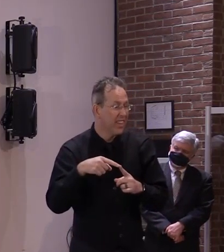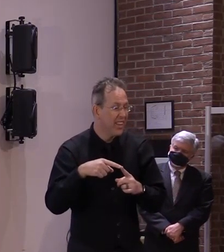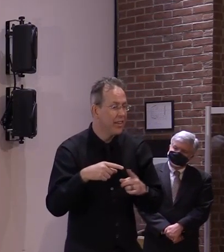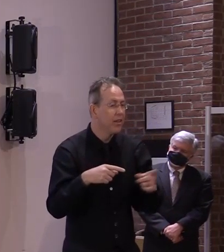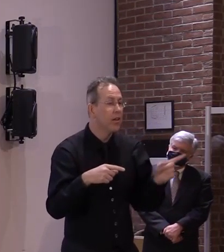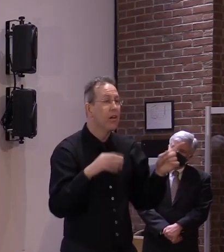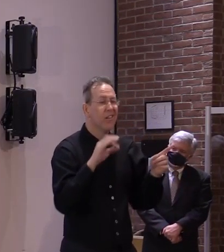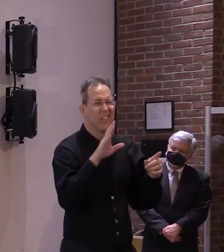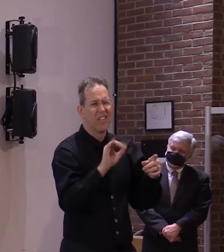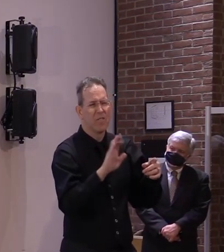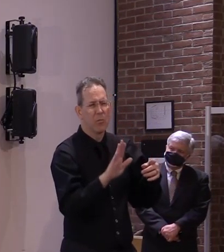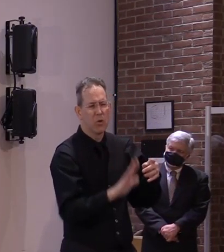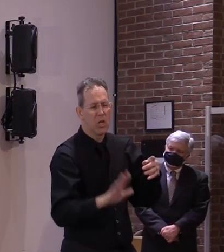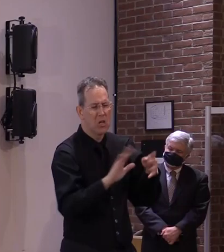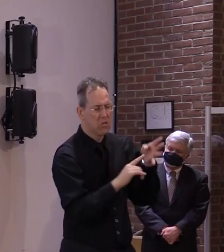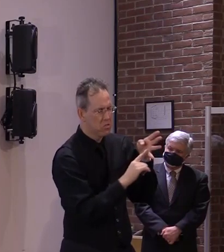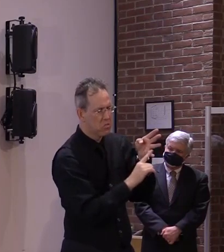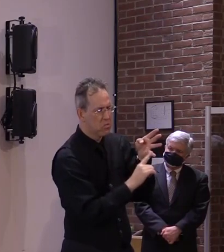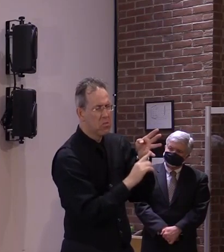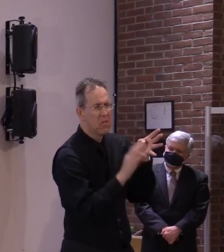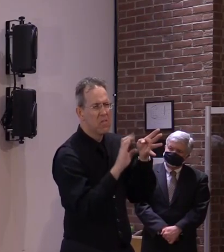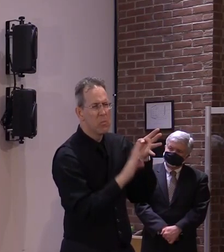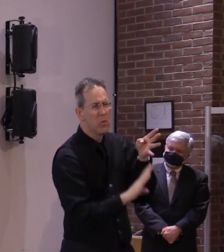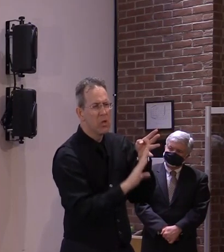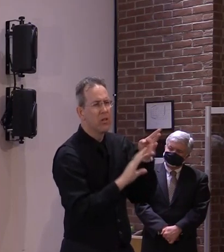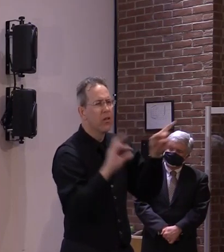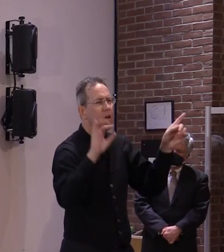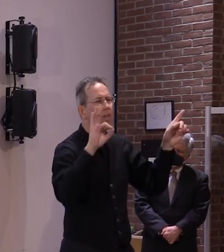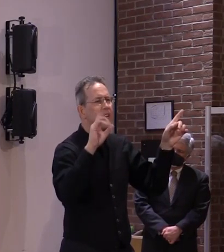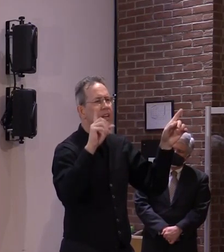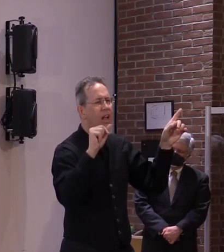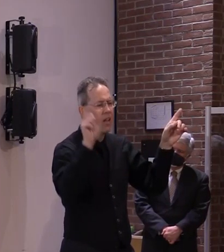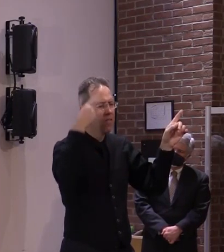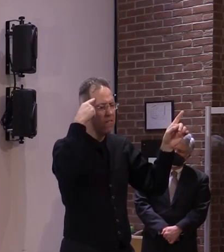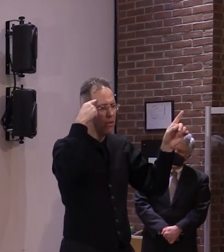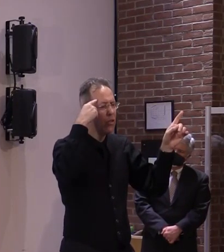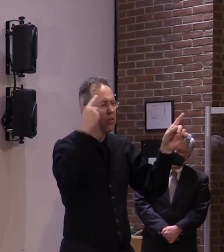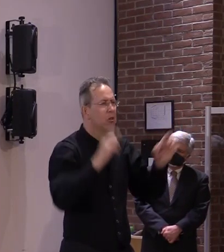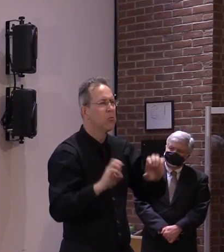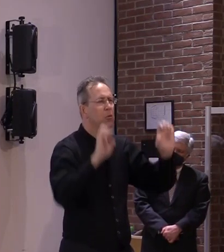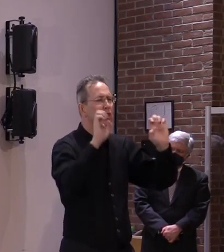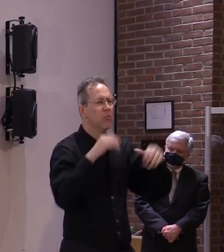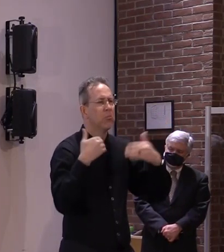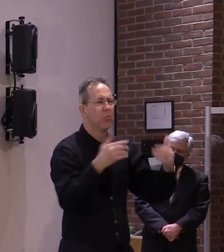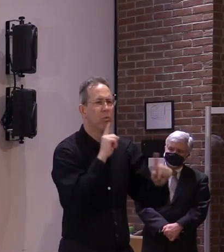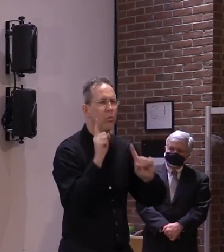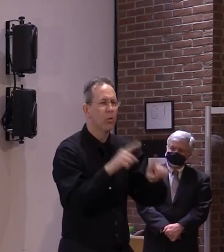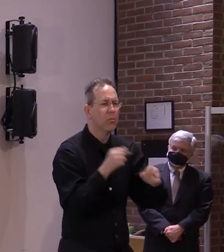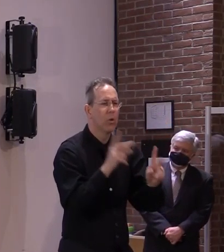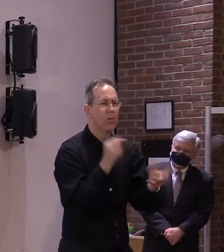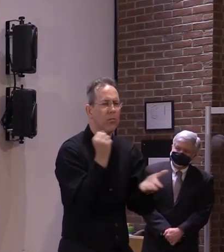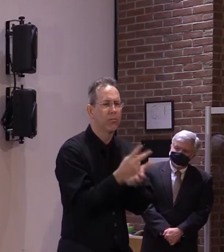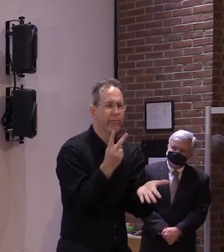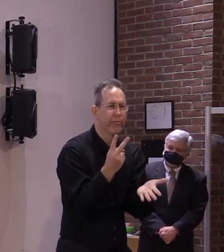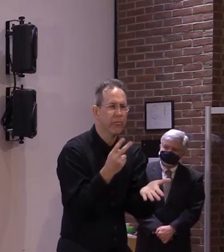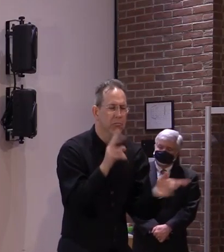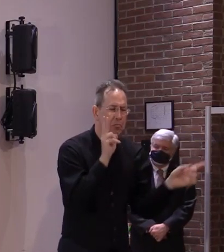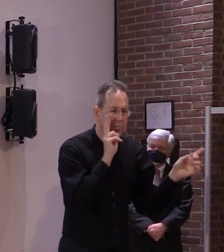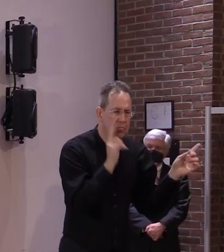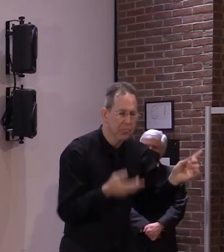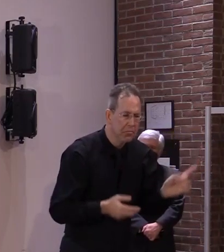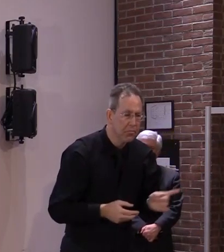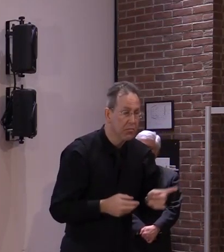approved, J&J will begin distribution immediately, including several million right away, and more importantly,